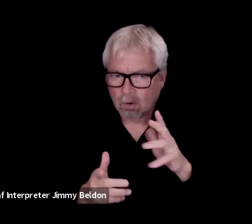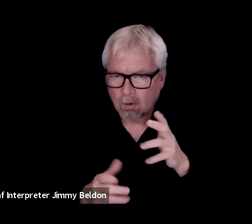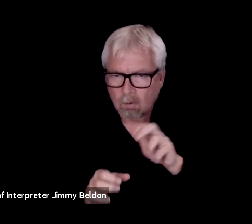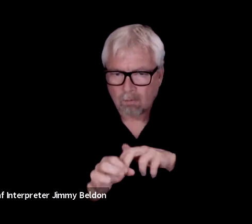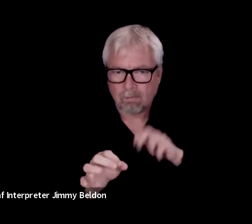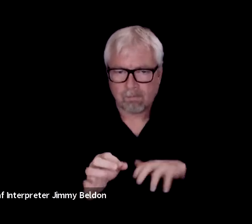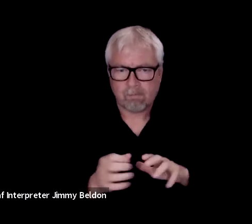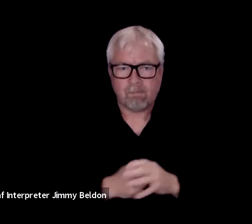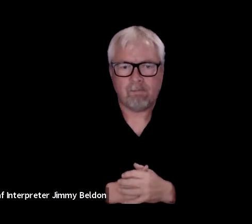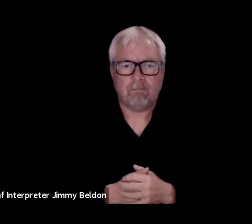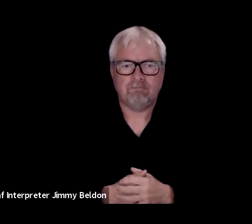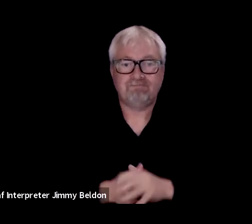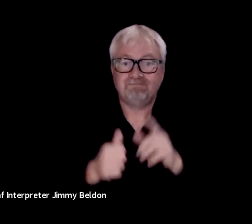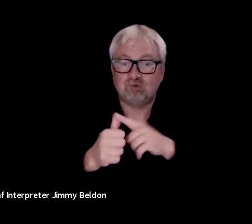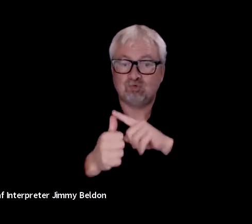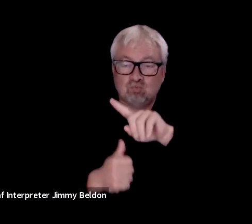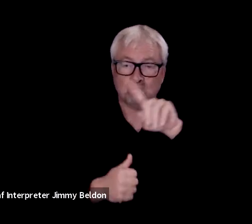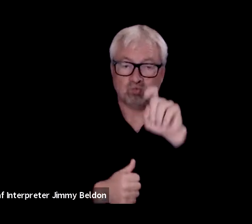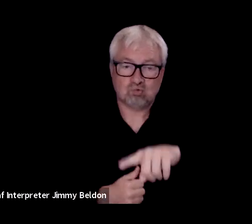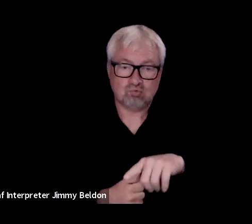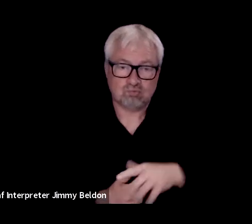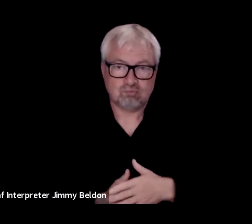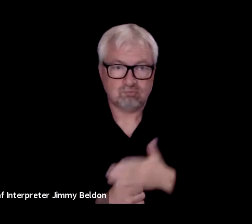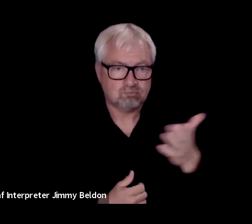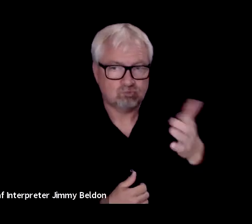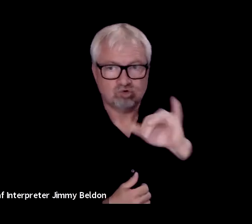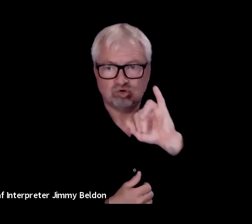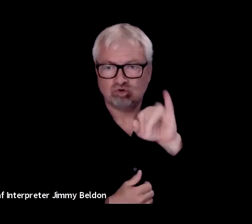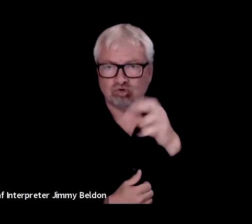Alston of Star Tribune. Your line is now open.